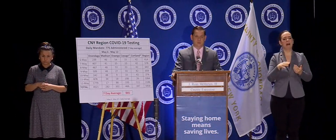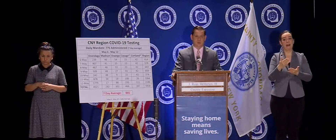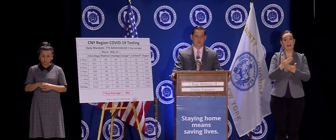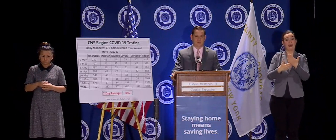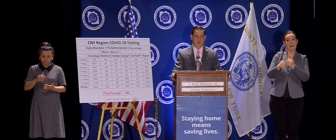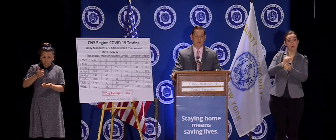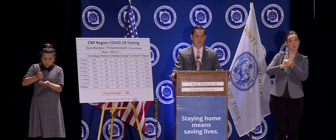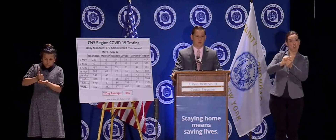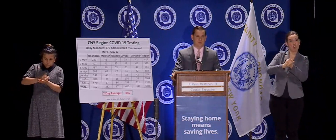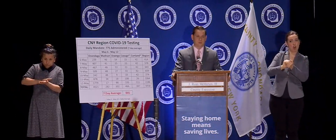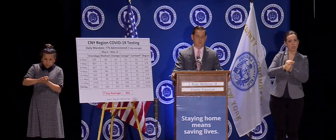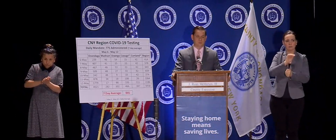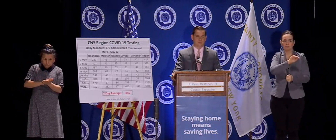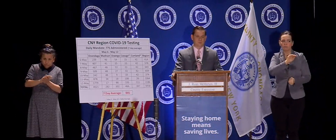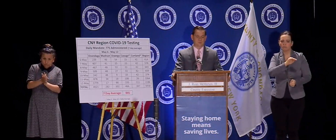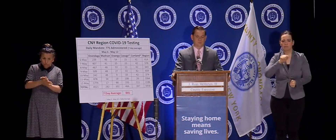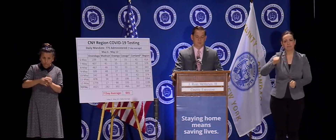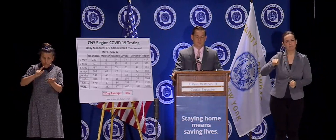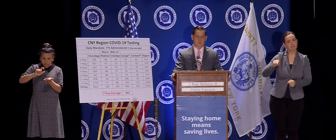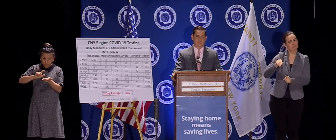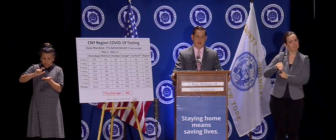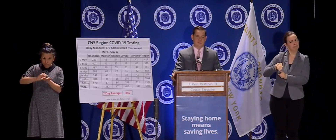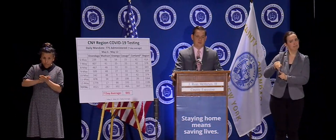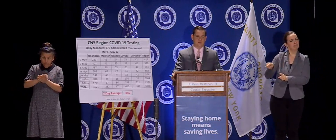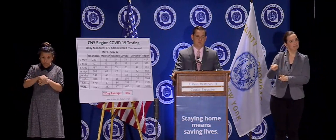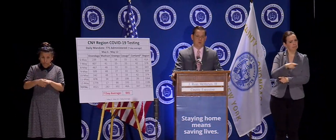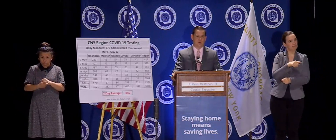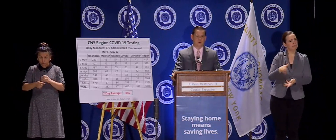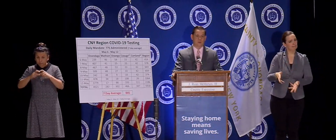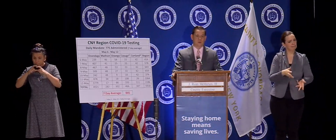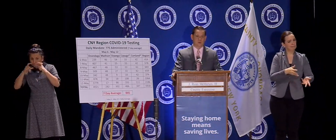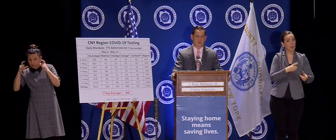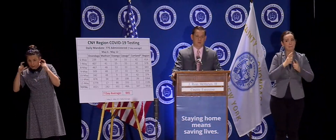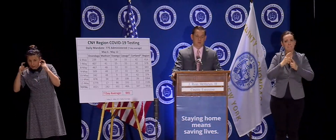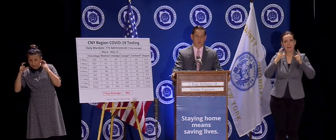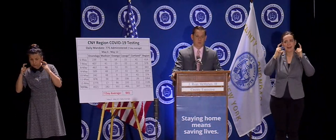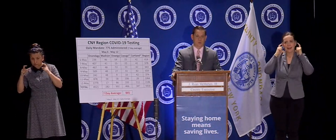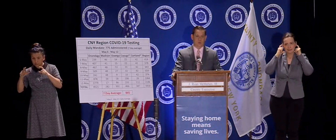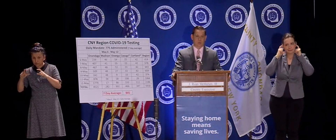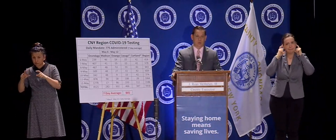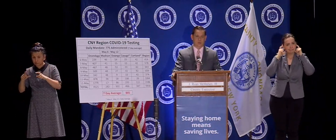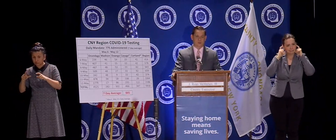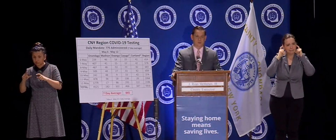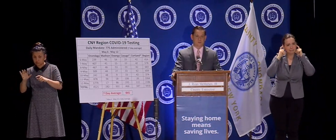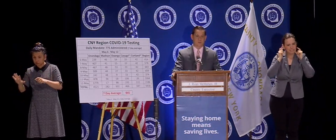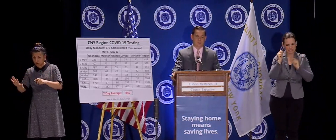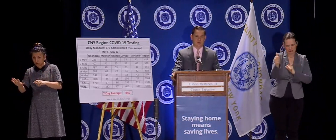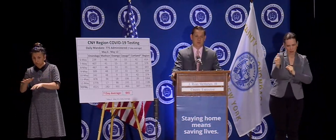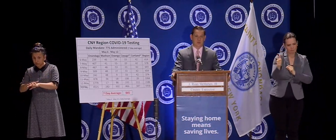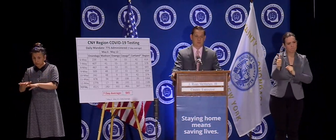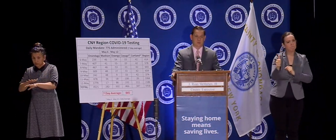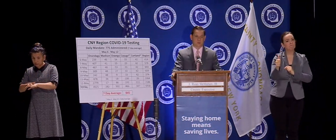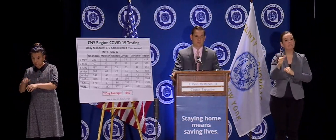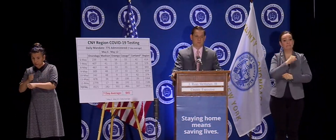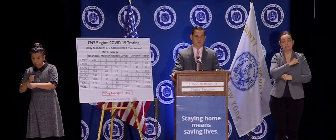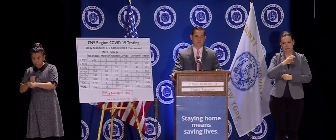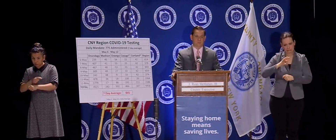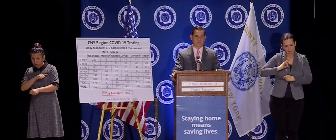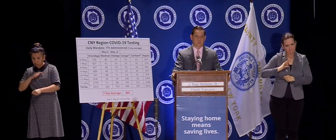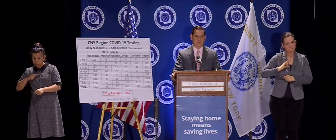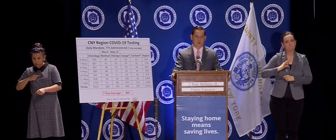your customers come into the building. There should be masks for you, your employees, and your